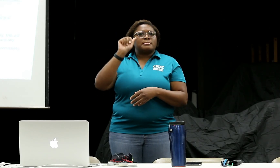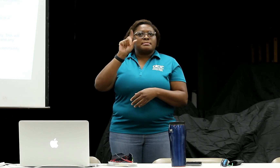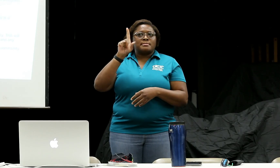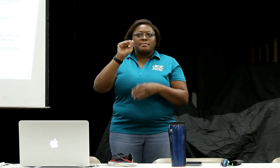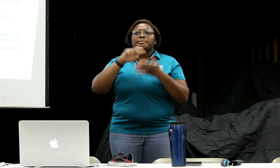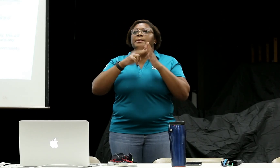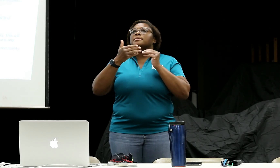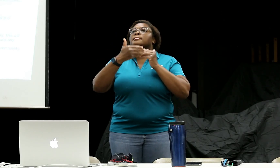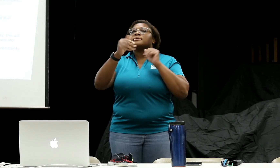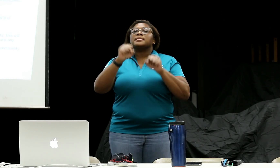add.